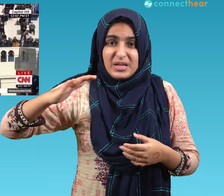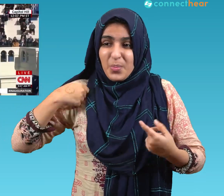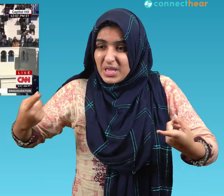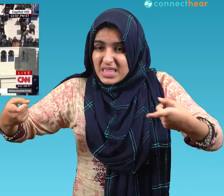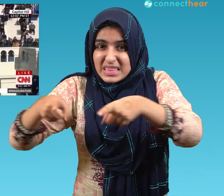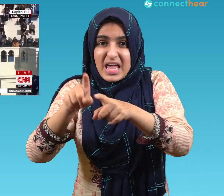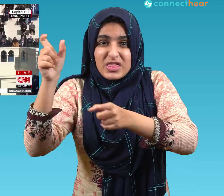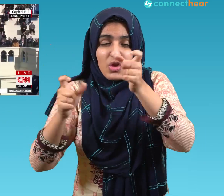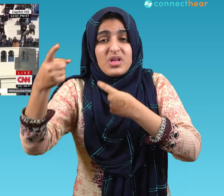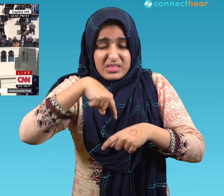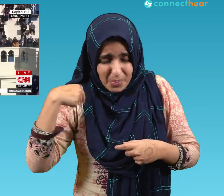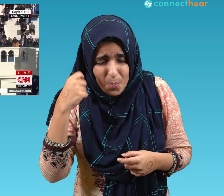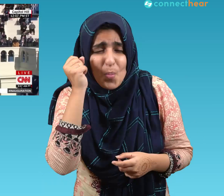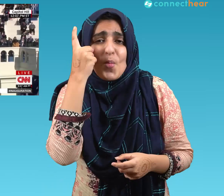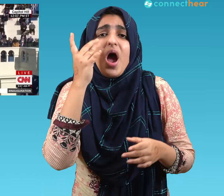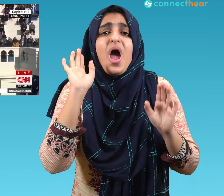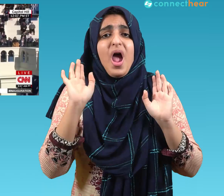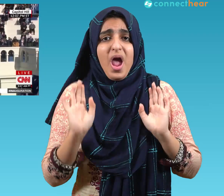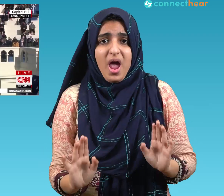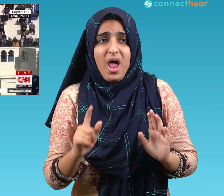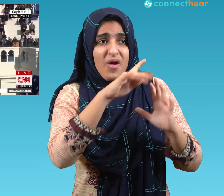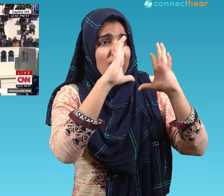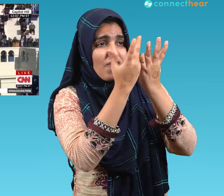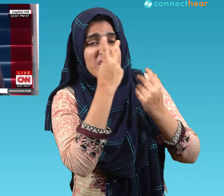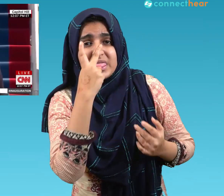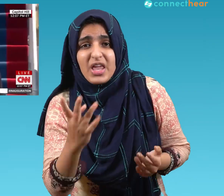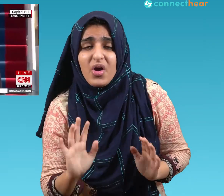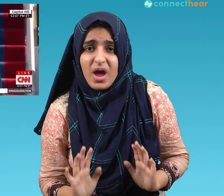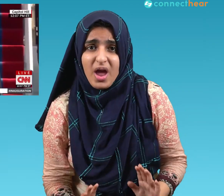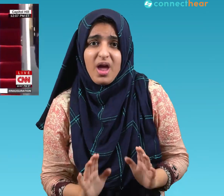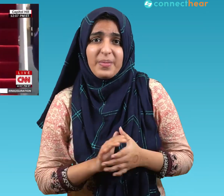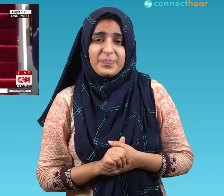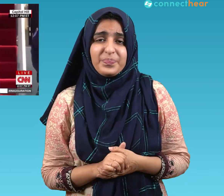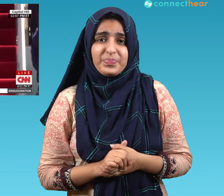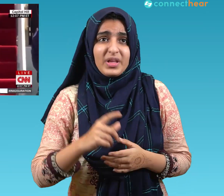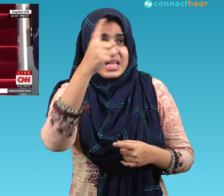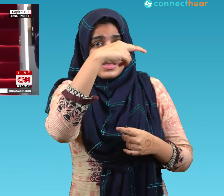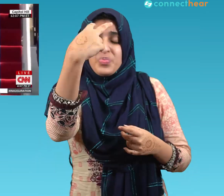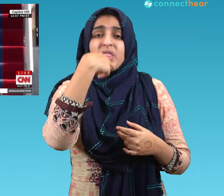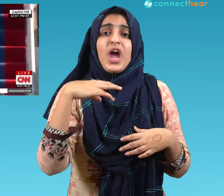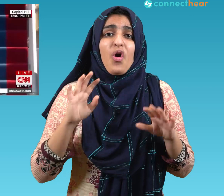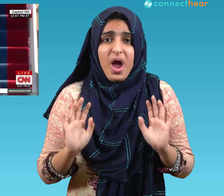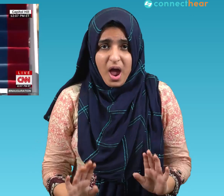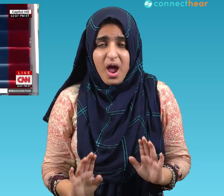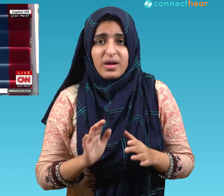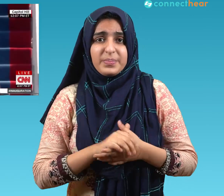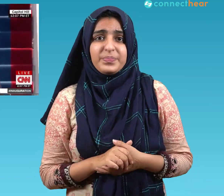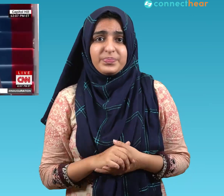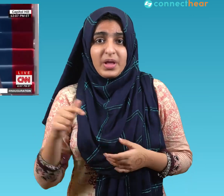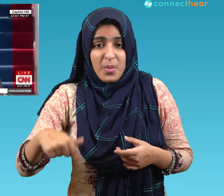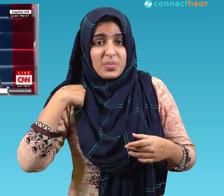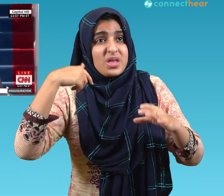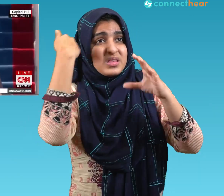we all understand the world is watching all of us today. So here's